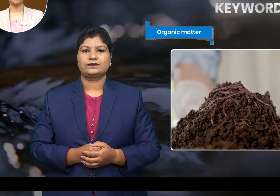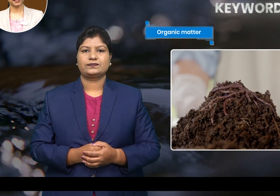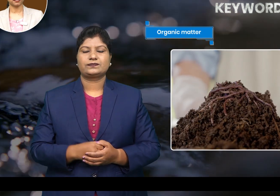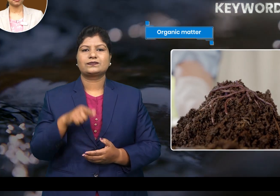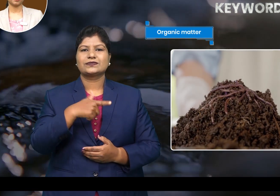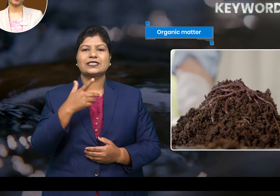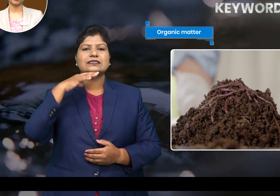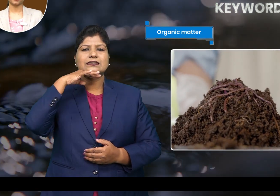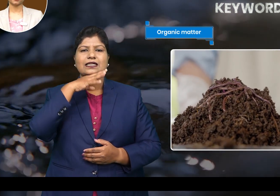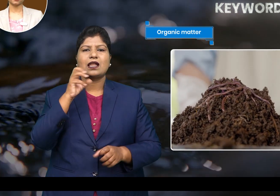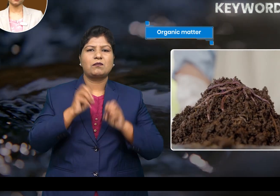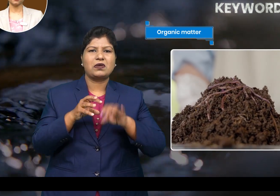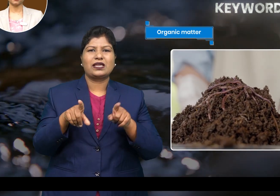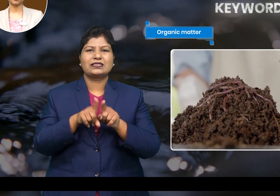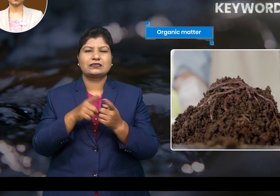organic matter.